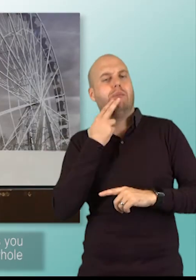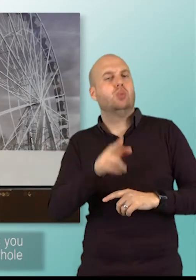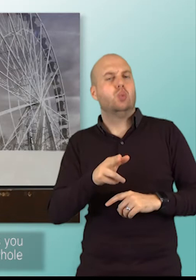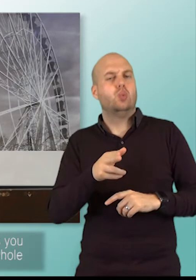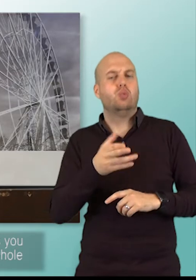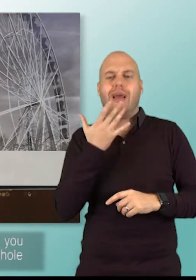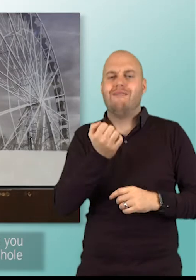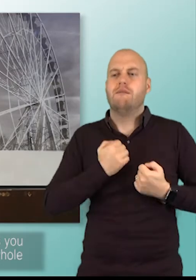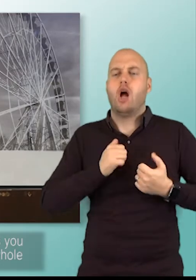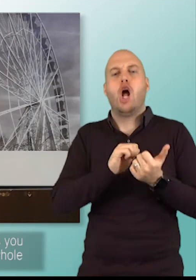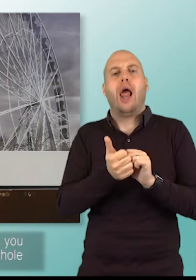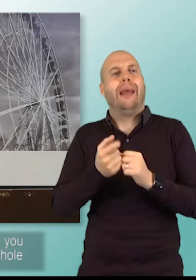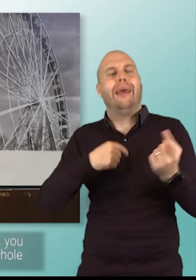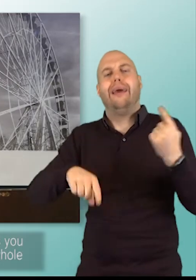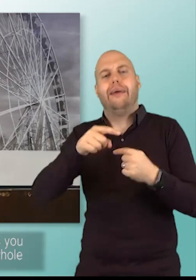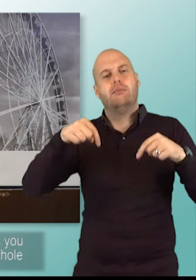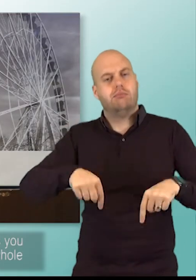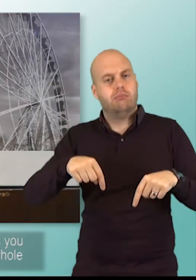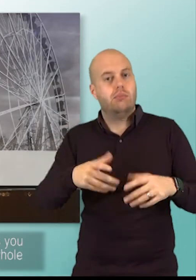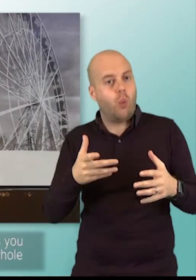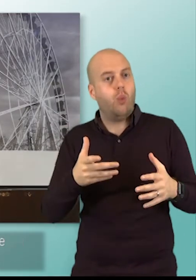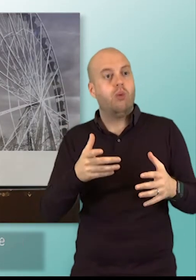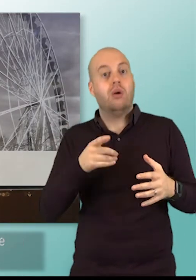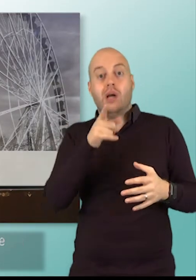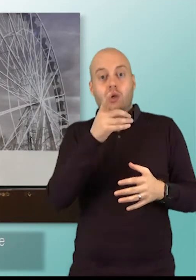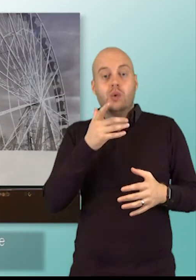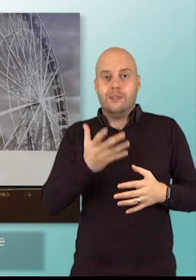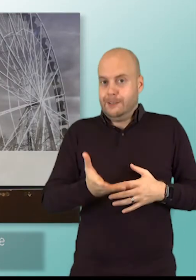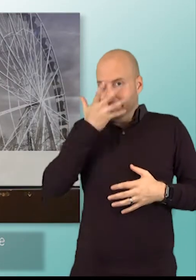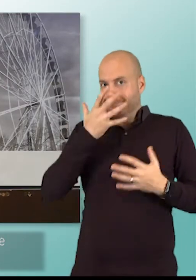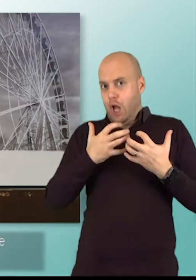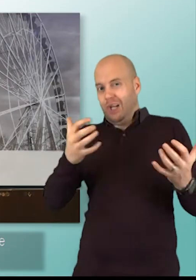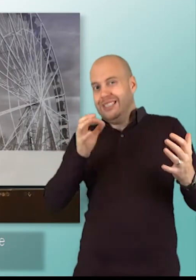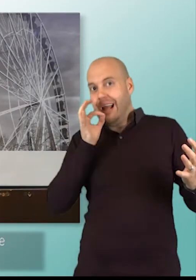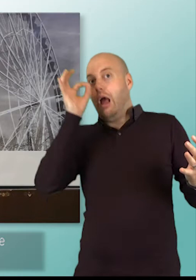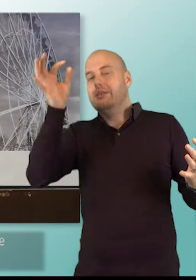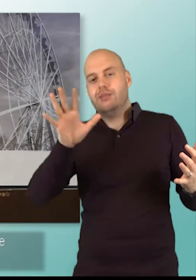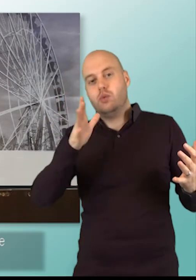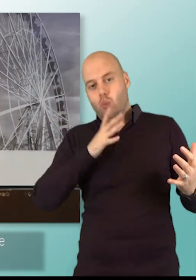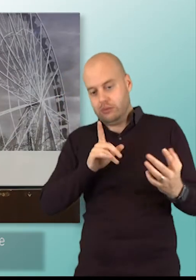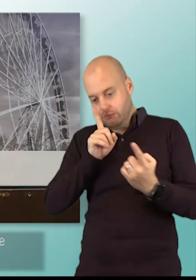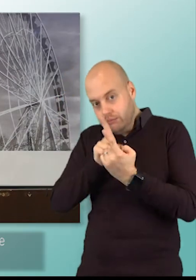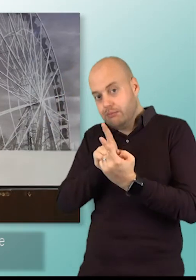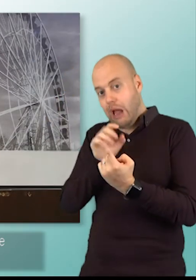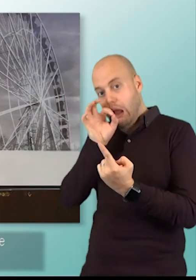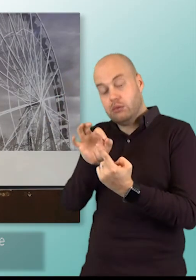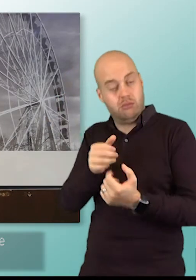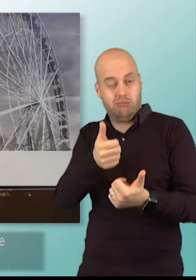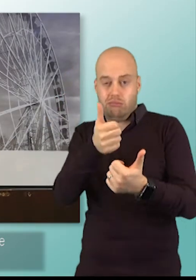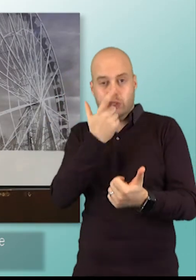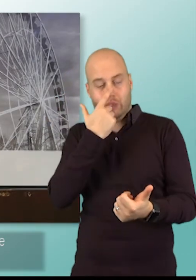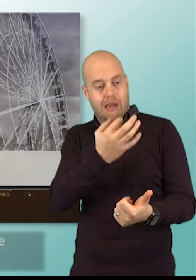If there's things you want to ask us but you don't necessarily want the whole room to hear about, please grab us in one of the